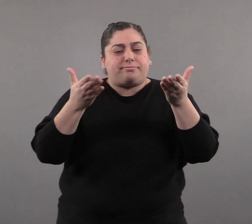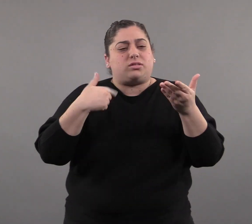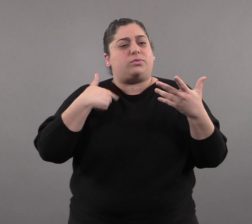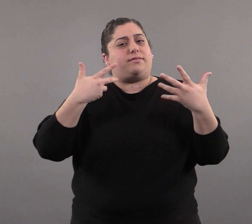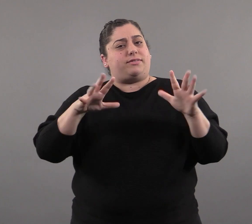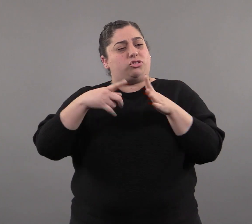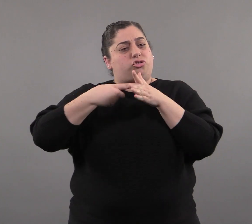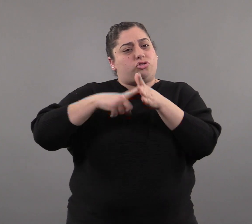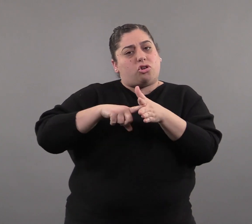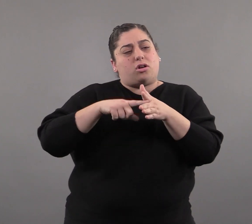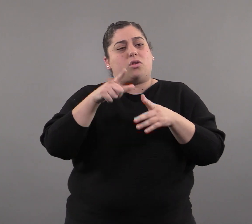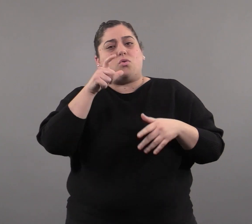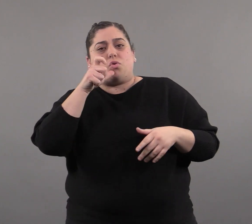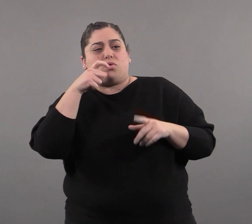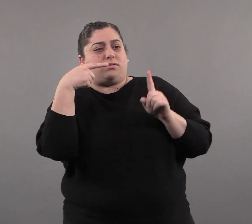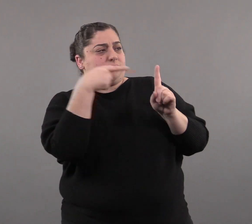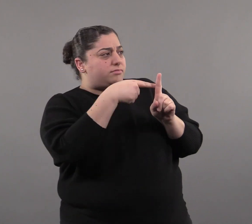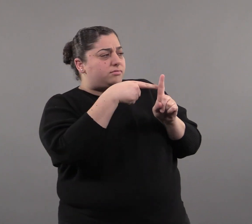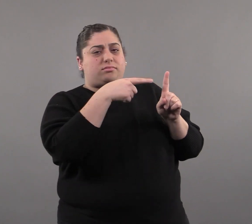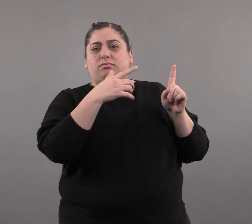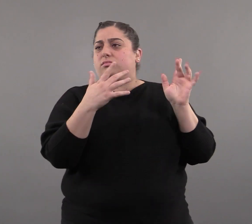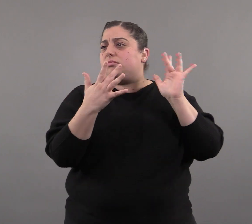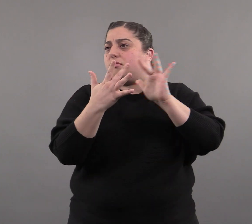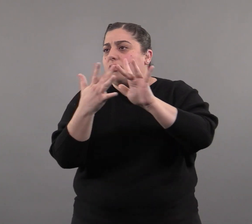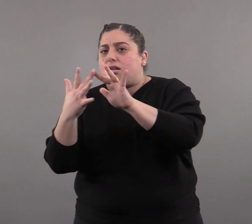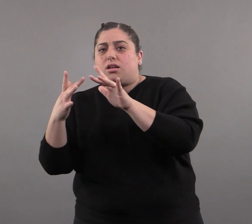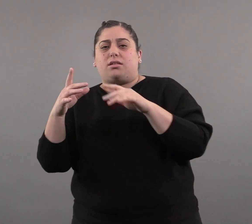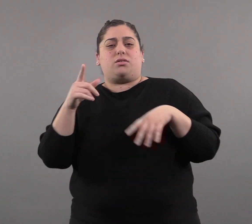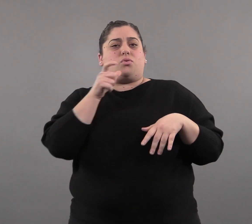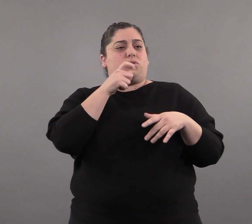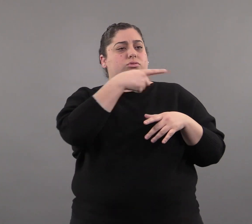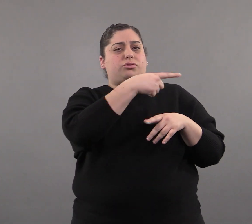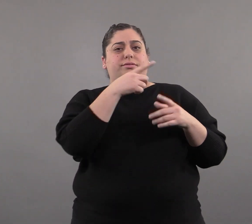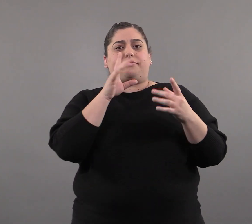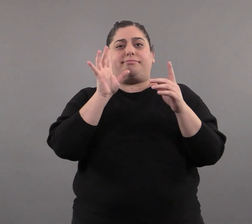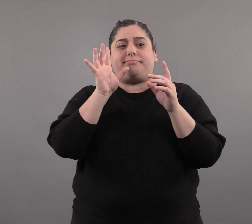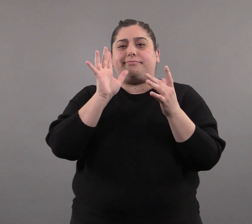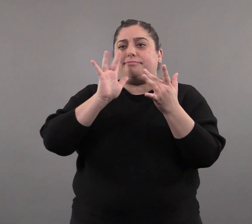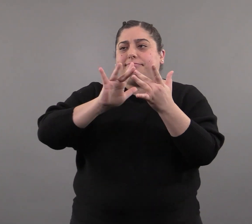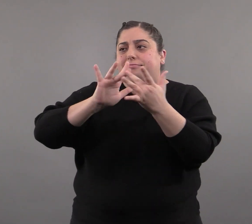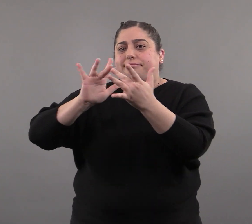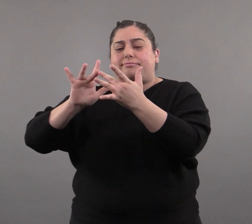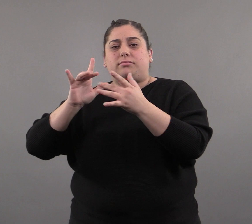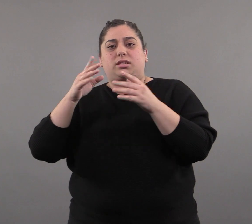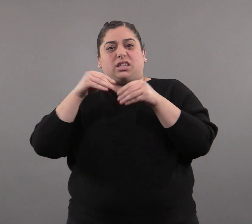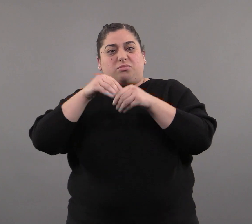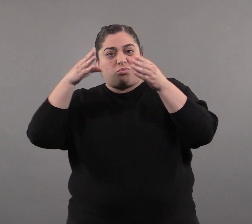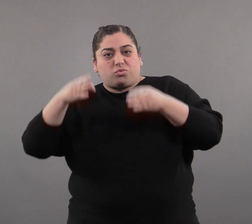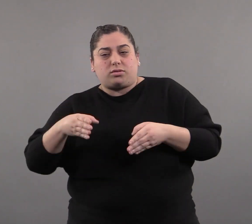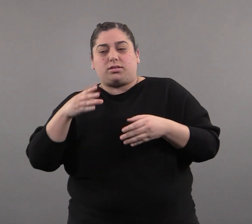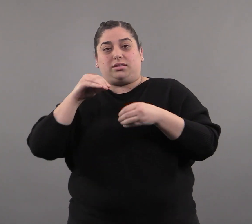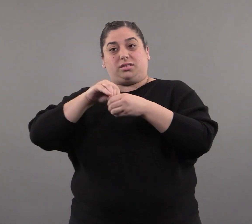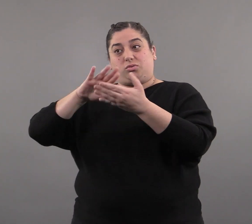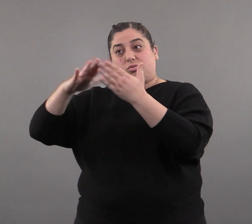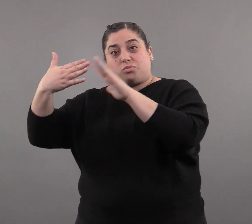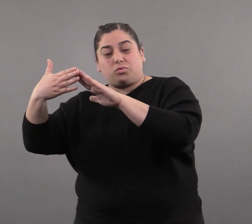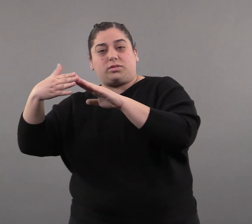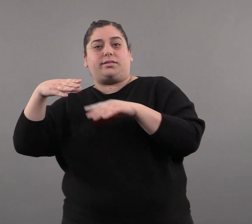include accounting for potential exposures to the case in the community as well as in the